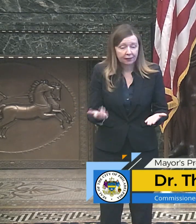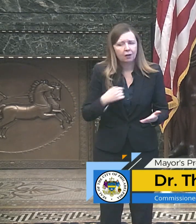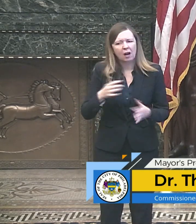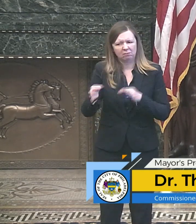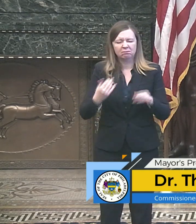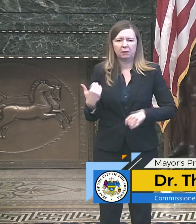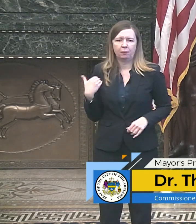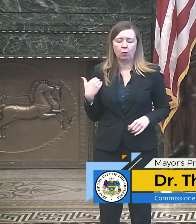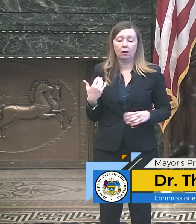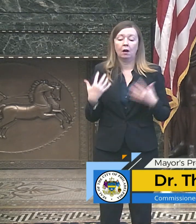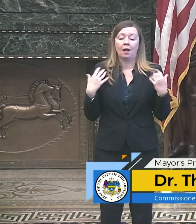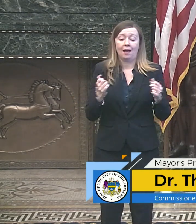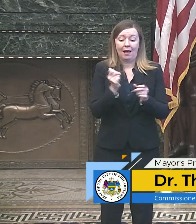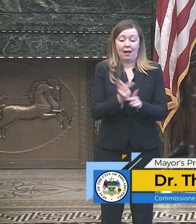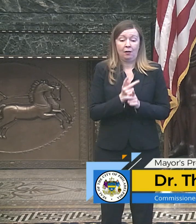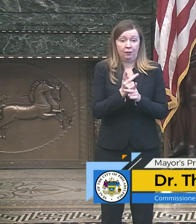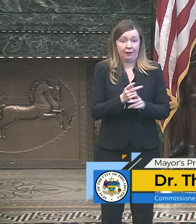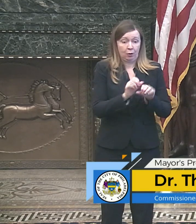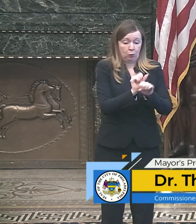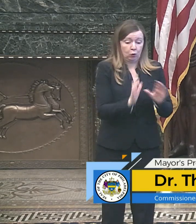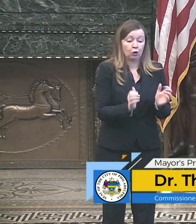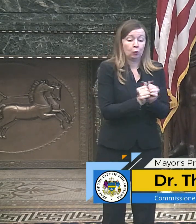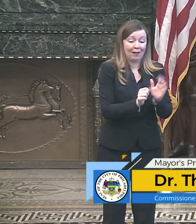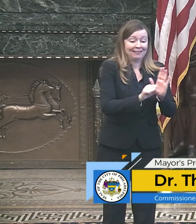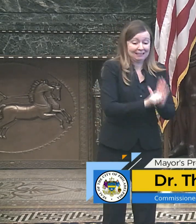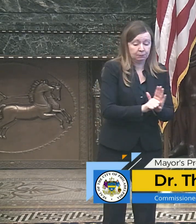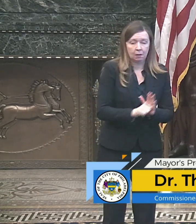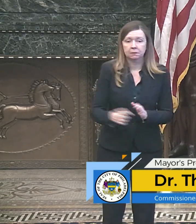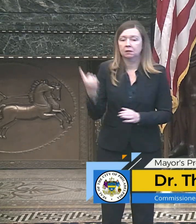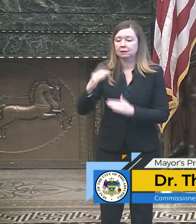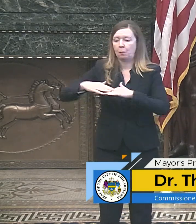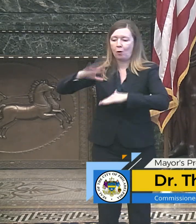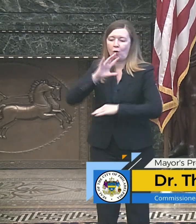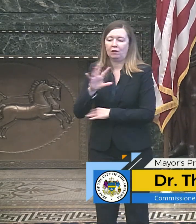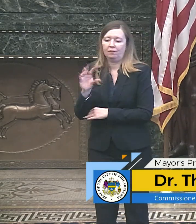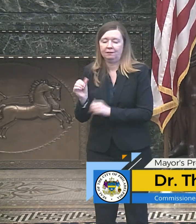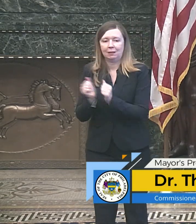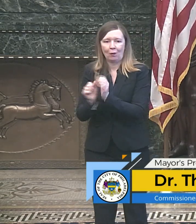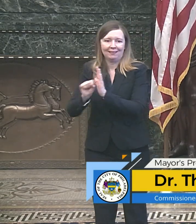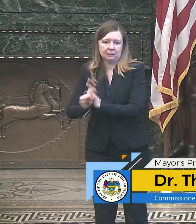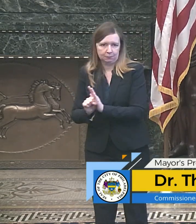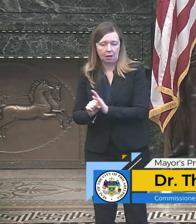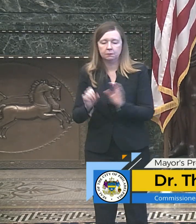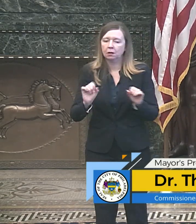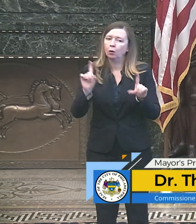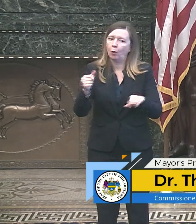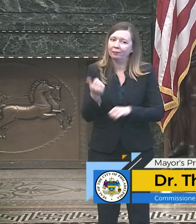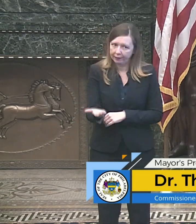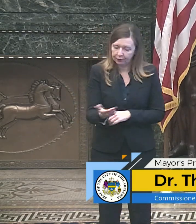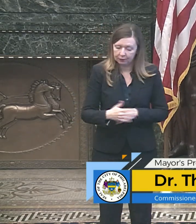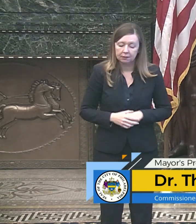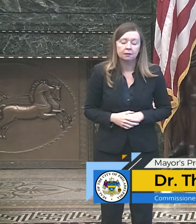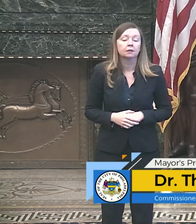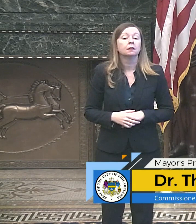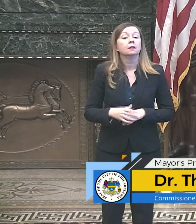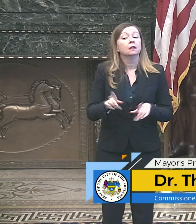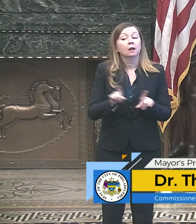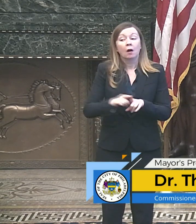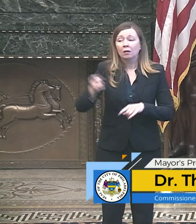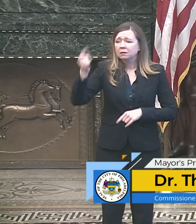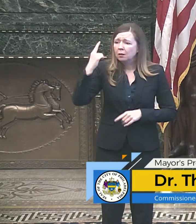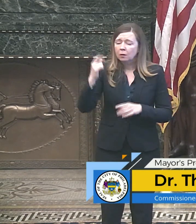earlier: healthcare worker with symptoms or a person over the age of 50 with symptoms. Just to remind everybody again what you need to do to stay